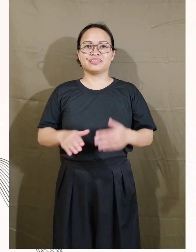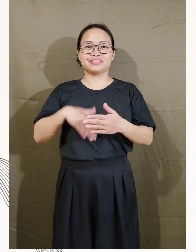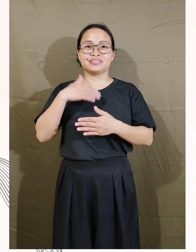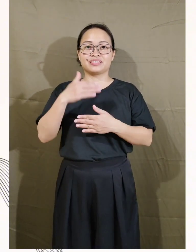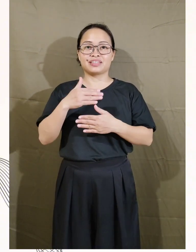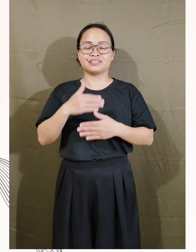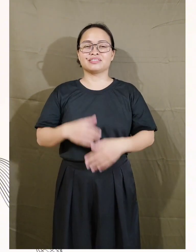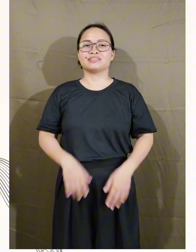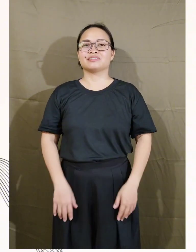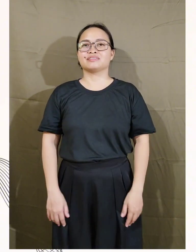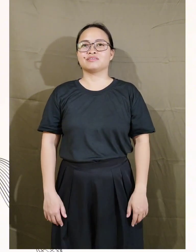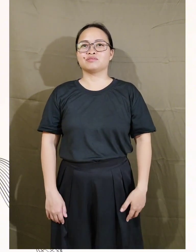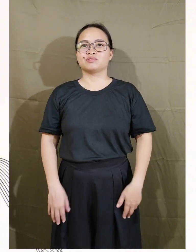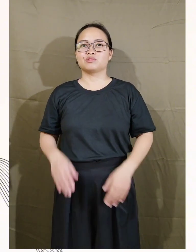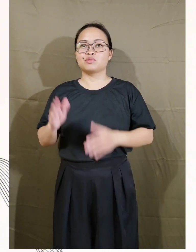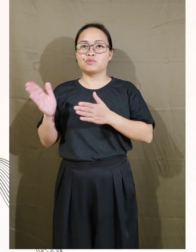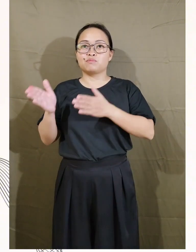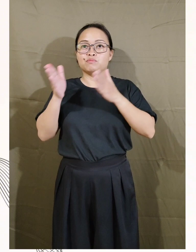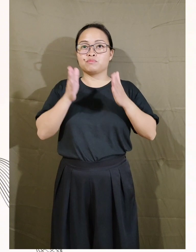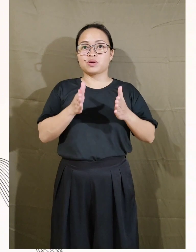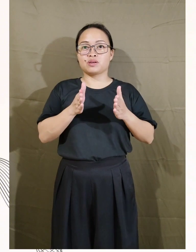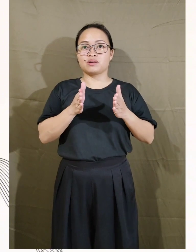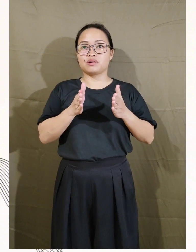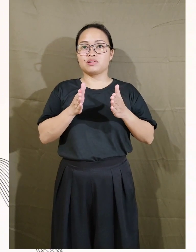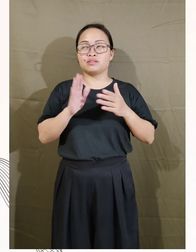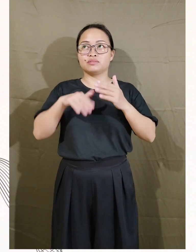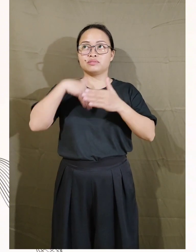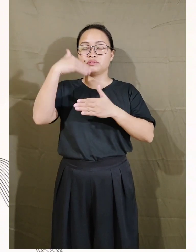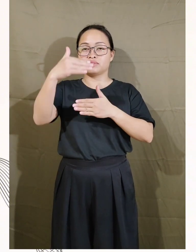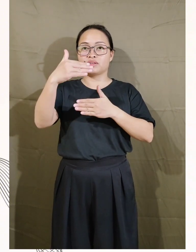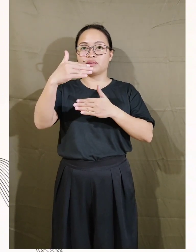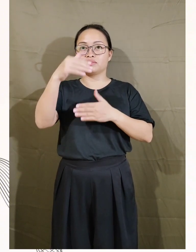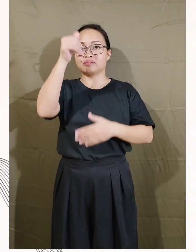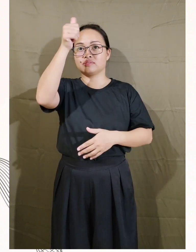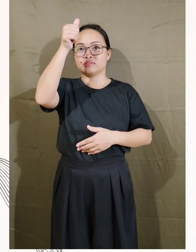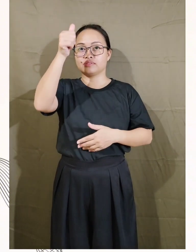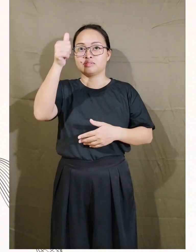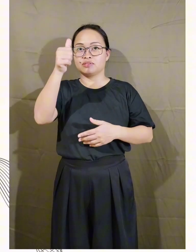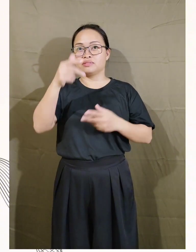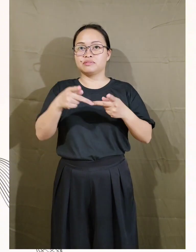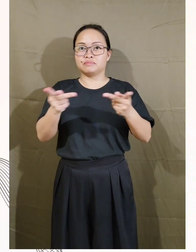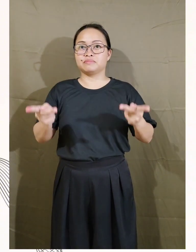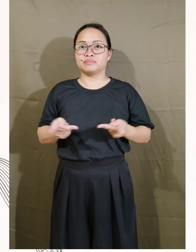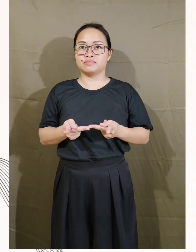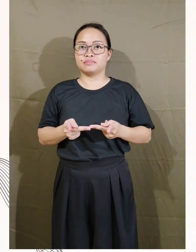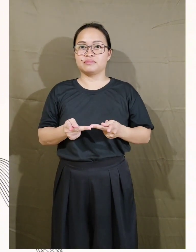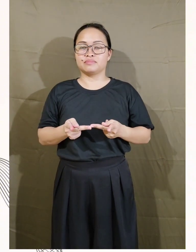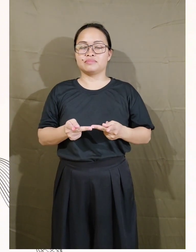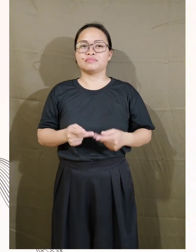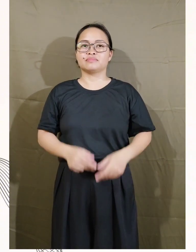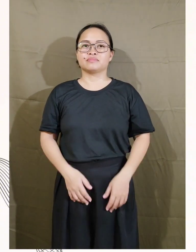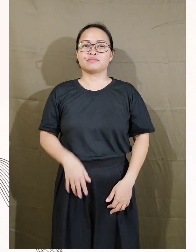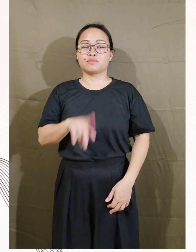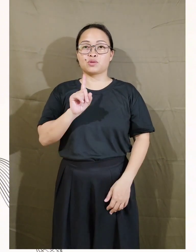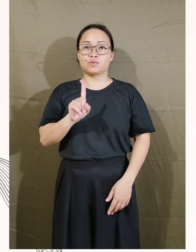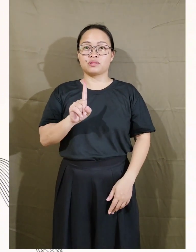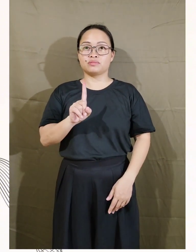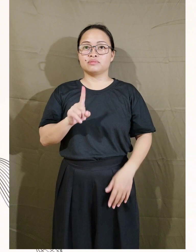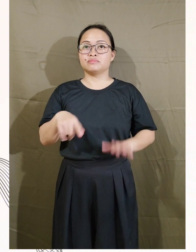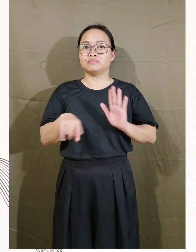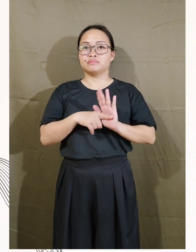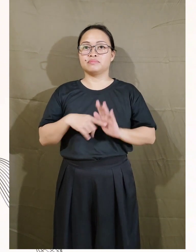3. Move to the next column or in tens place. Now, 1 minus